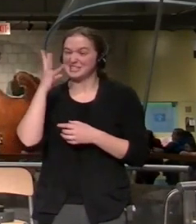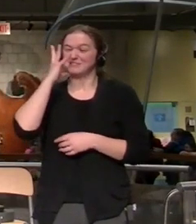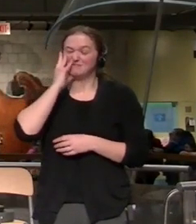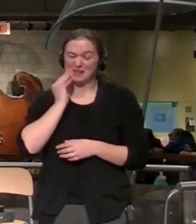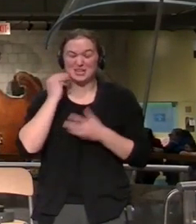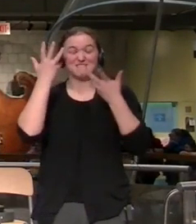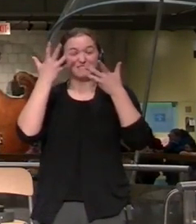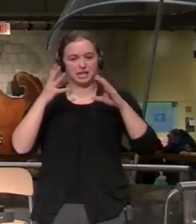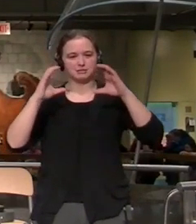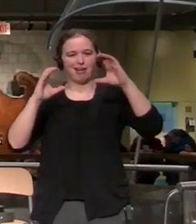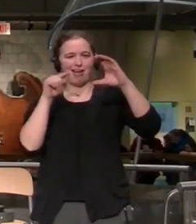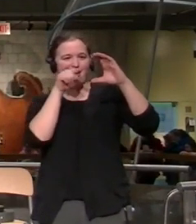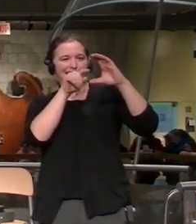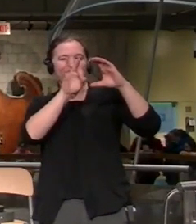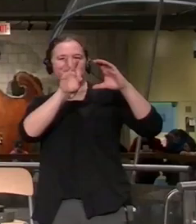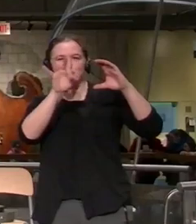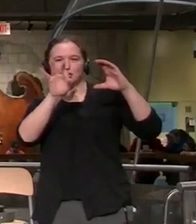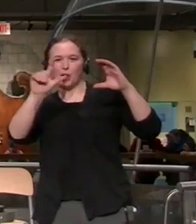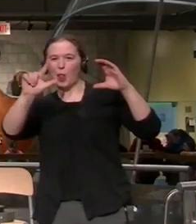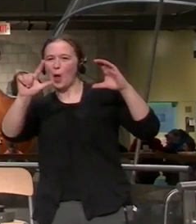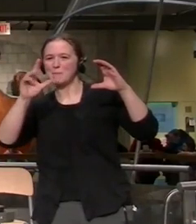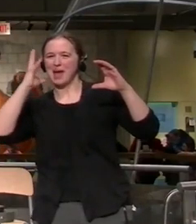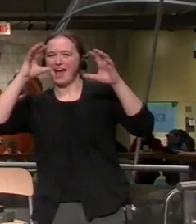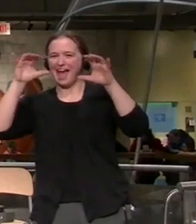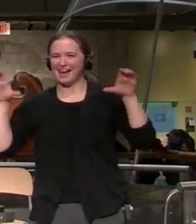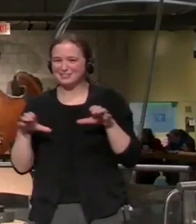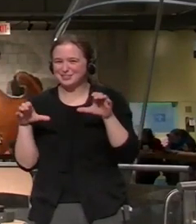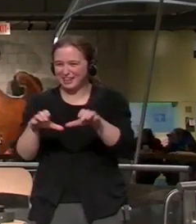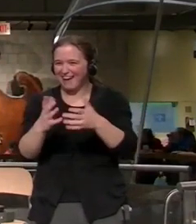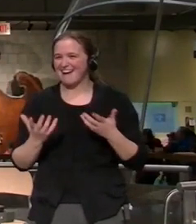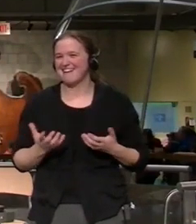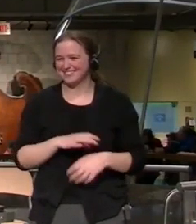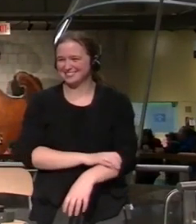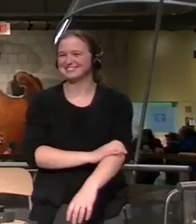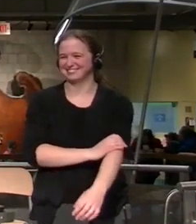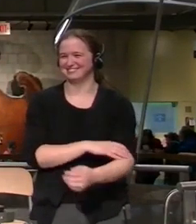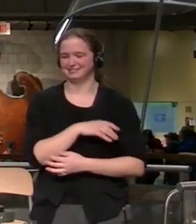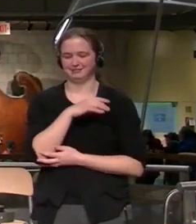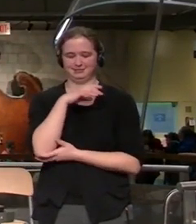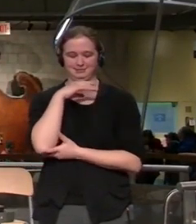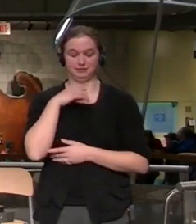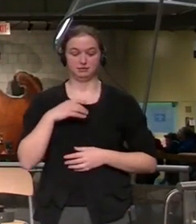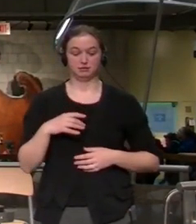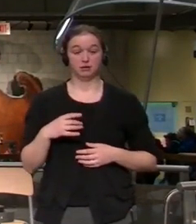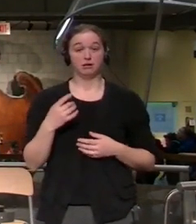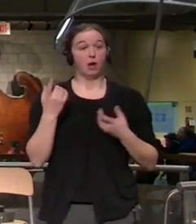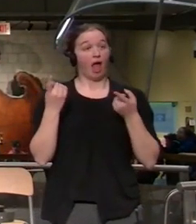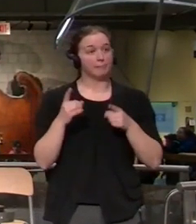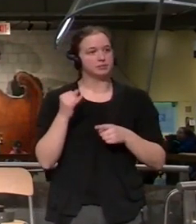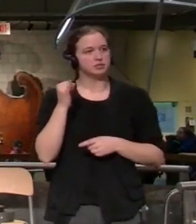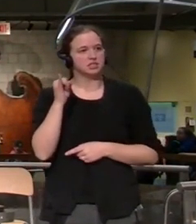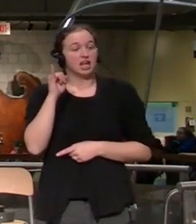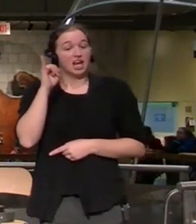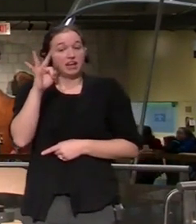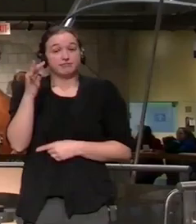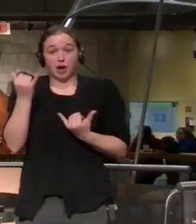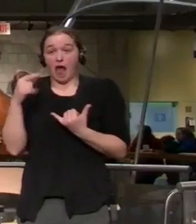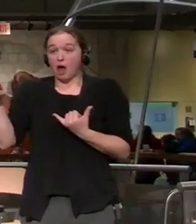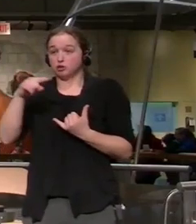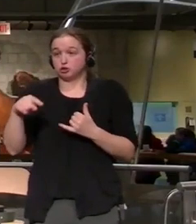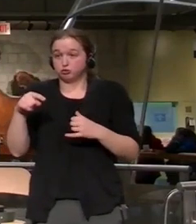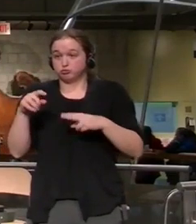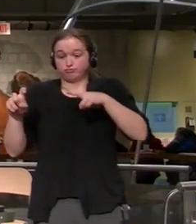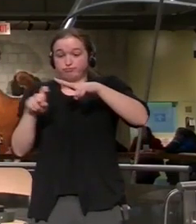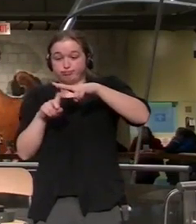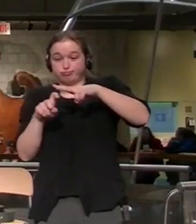So congratulations, you all just stretched your frontal lobes. And what we know is if you hold up a meter to the brain and you were to measure how much energy it took for you to